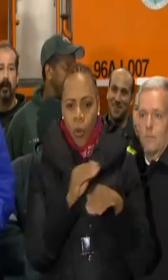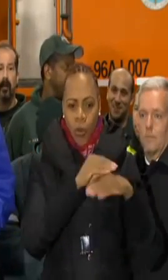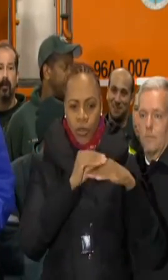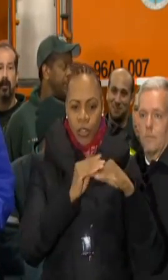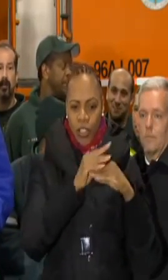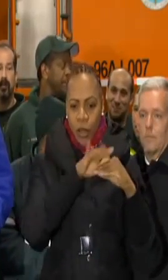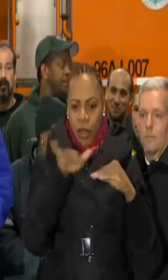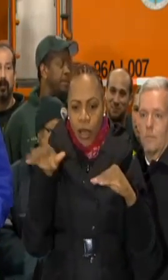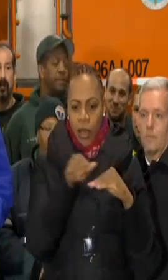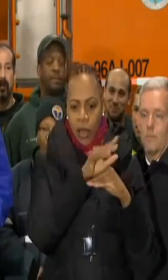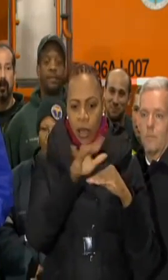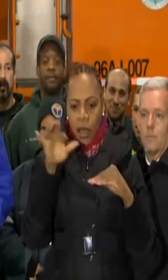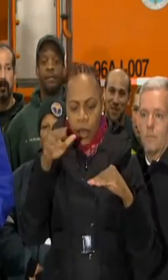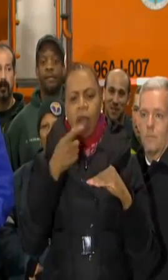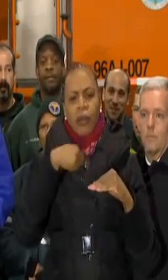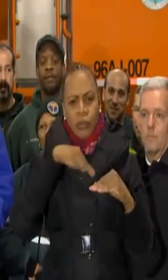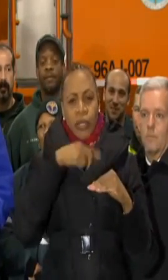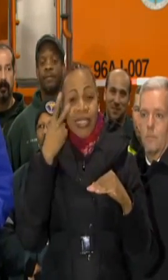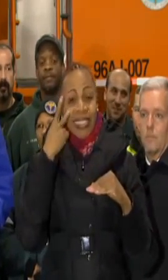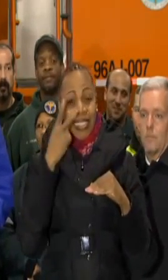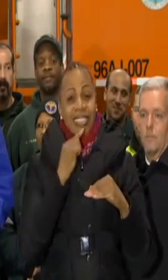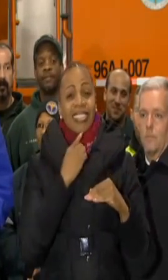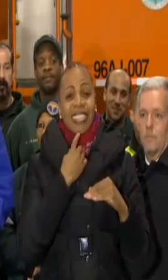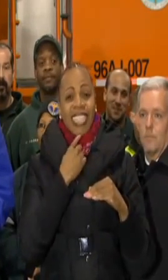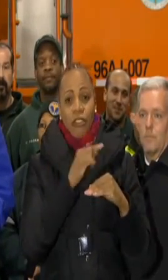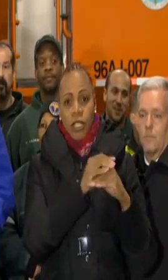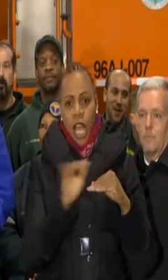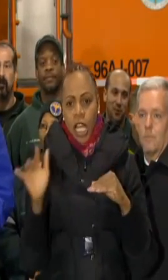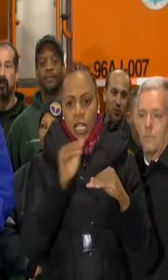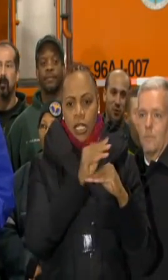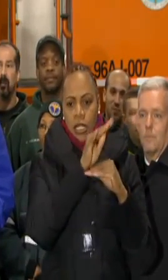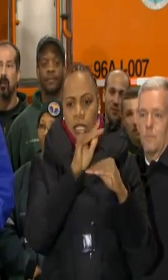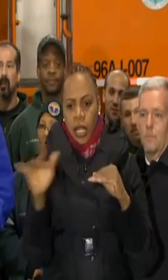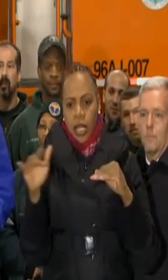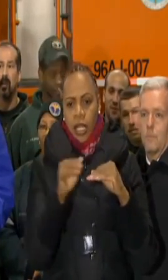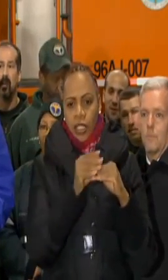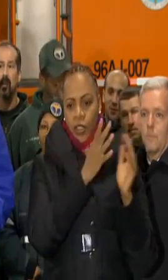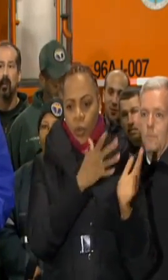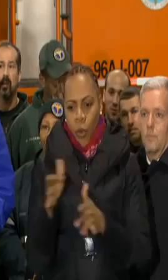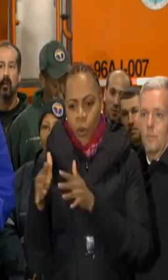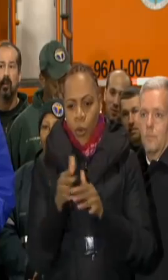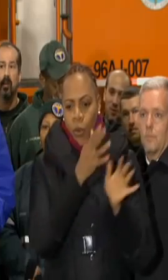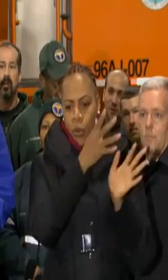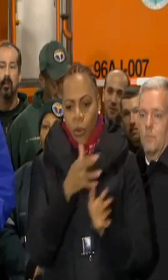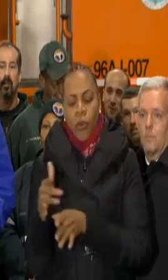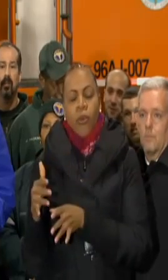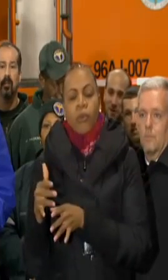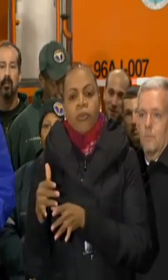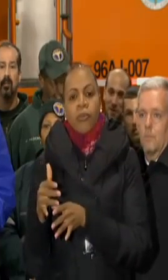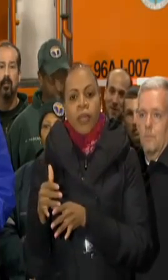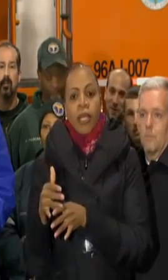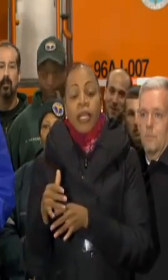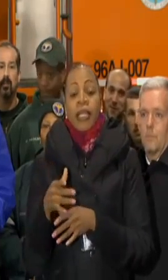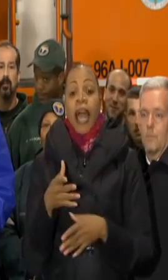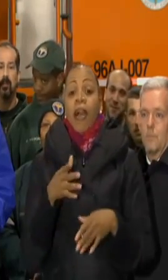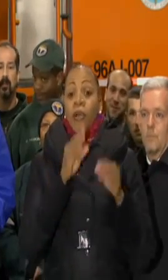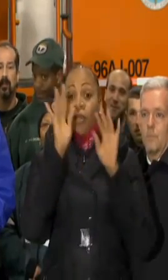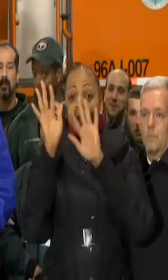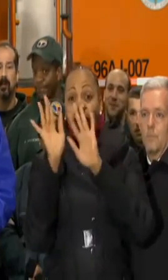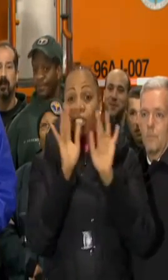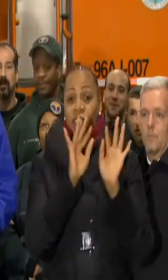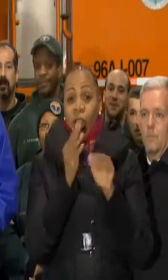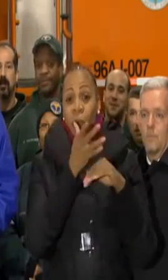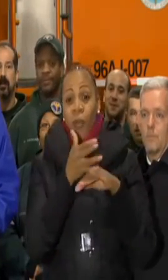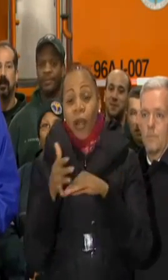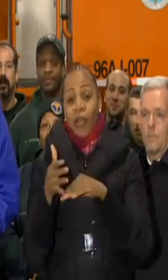going to definitely see some serious gusts, so there will be blowing snow throughout the day. And that blowing snow, of course,